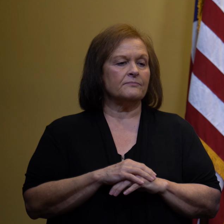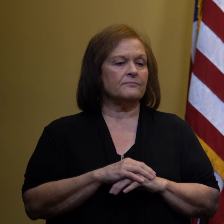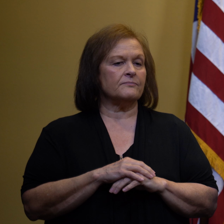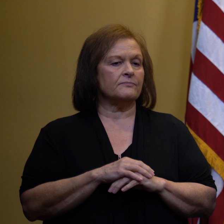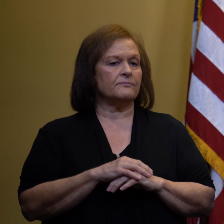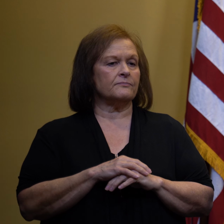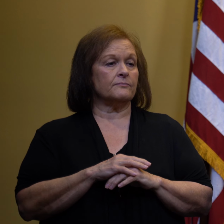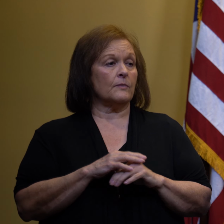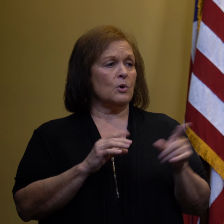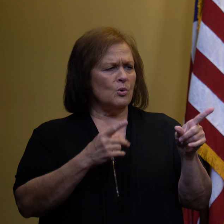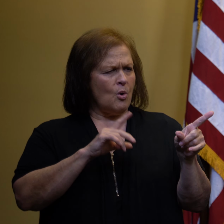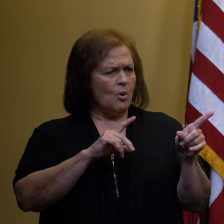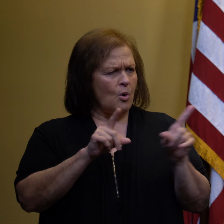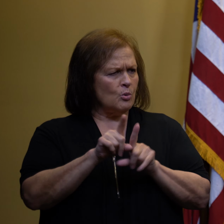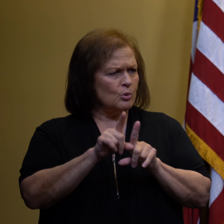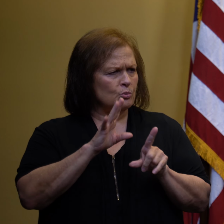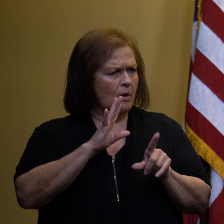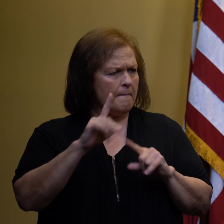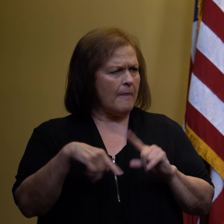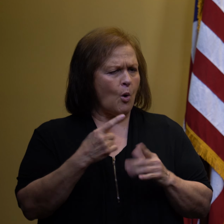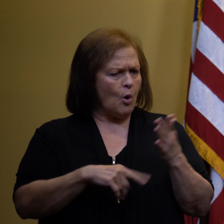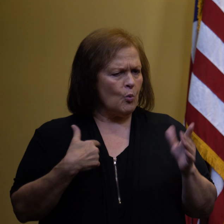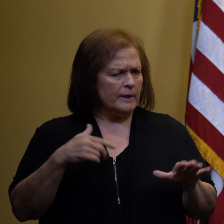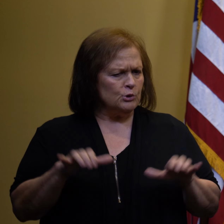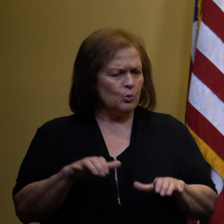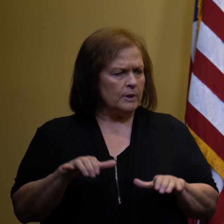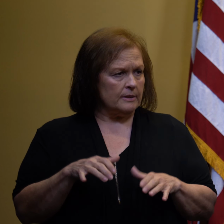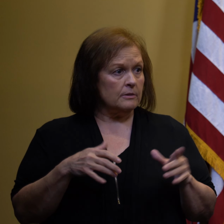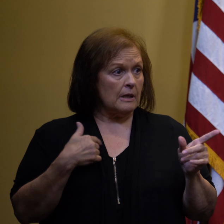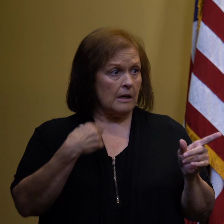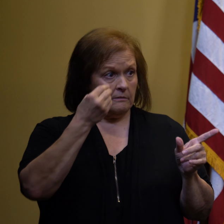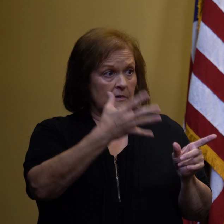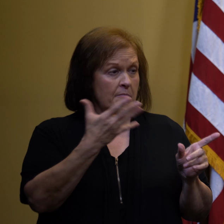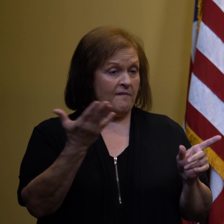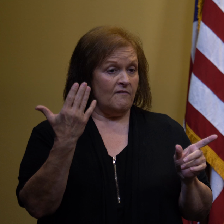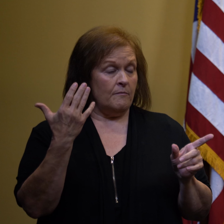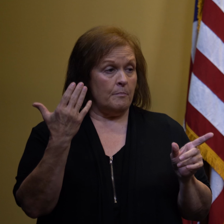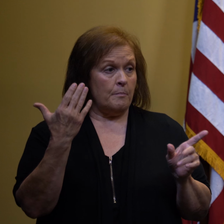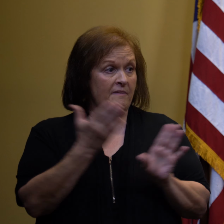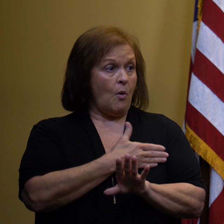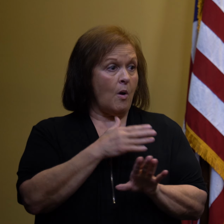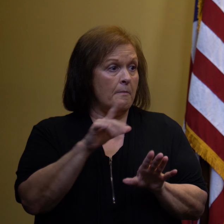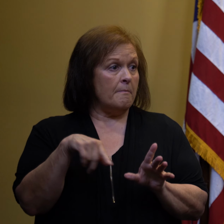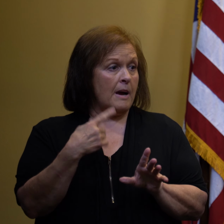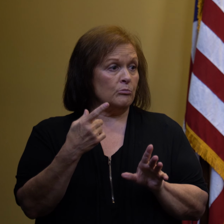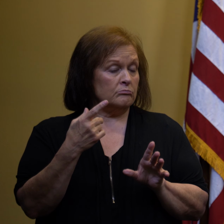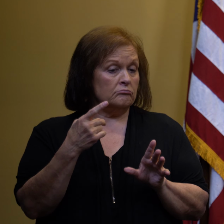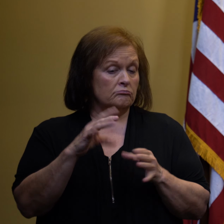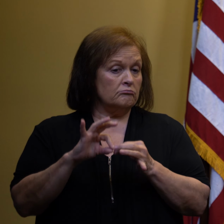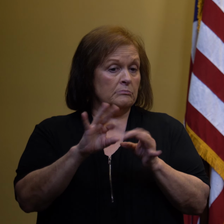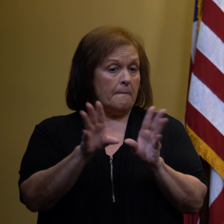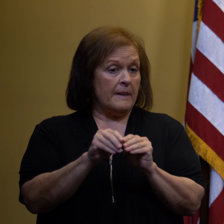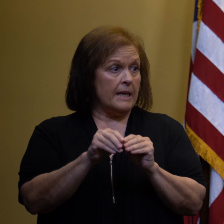And you also mentioned, you know, what are we doing? And I mentioned previously about a coordinated meeting that